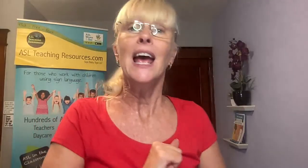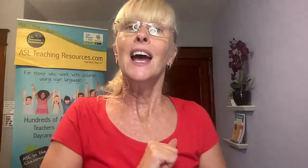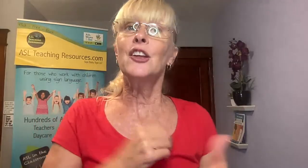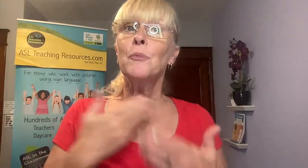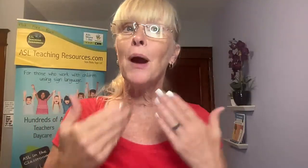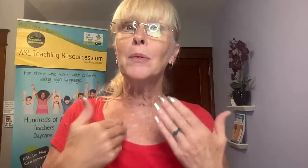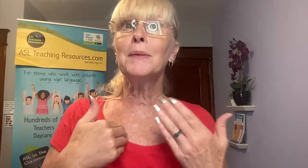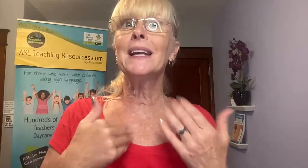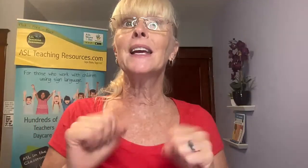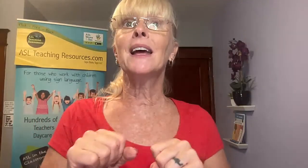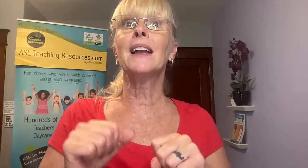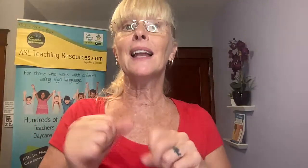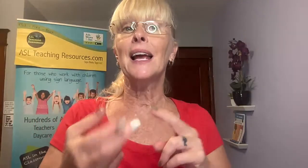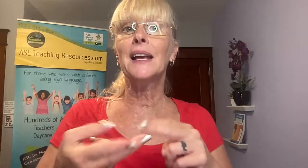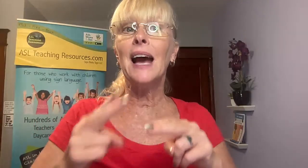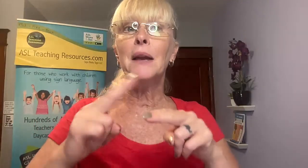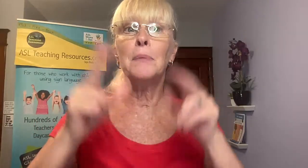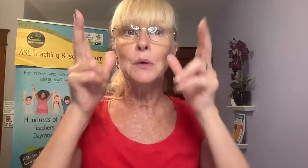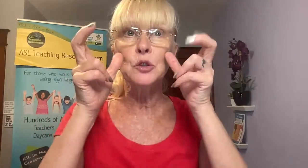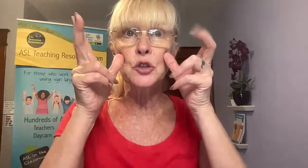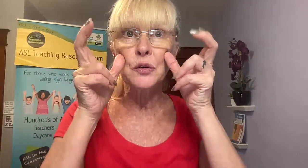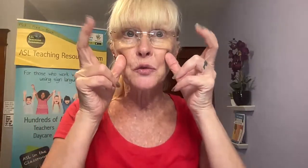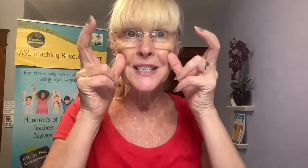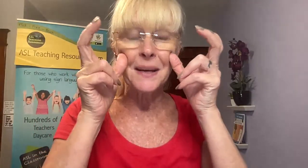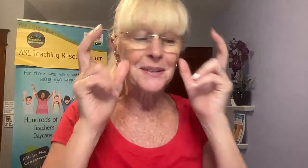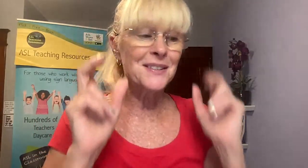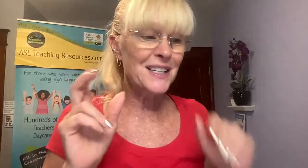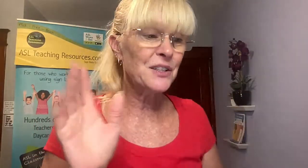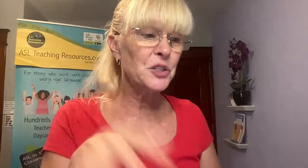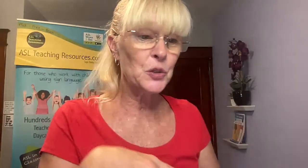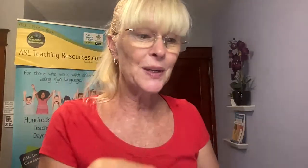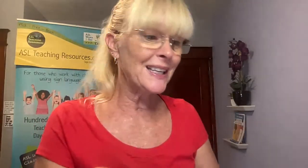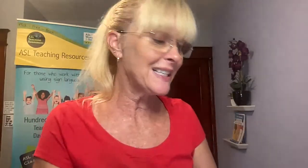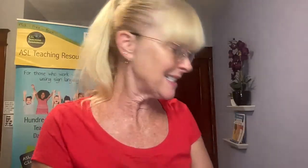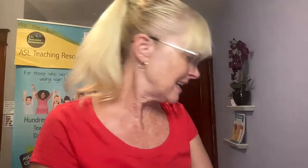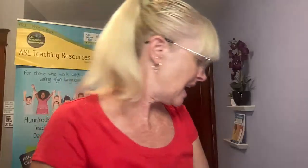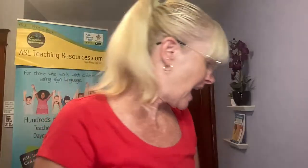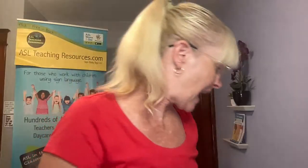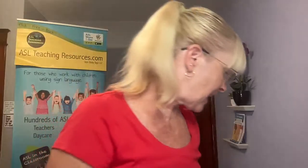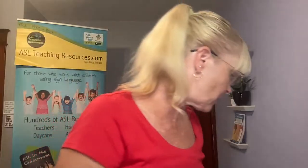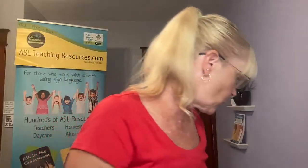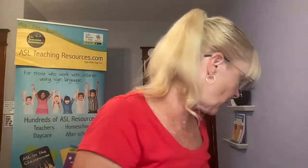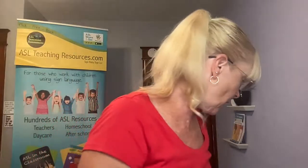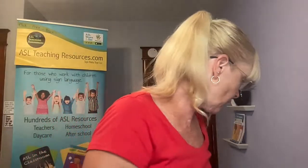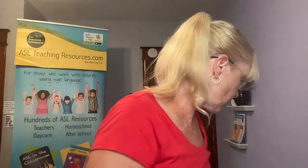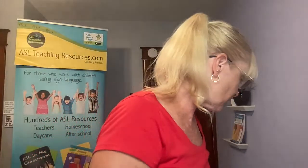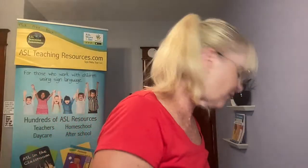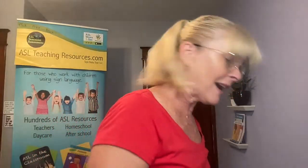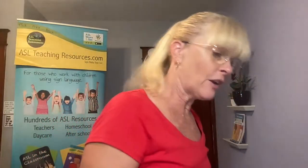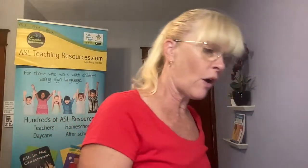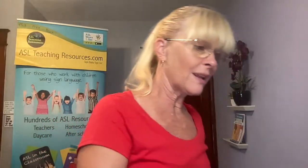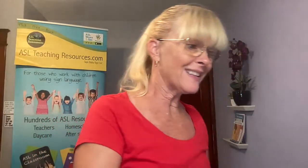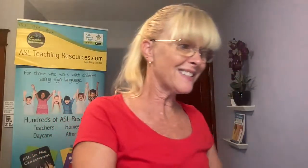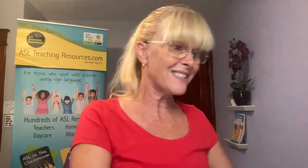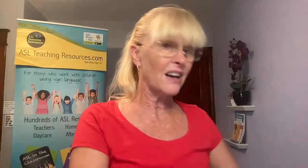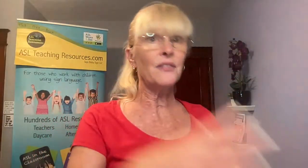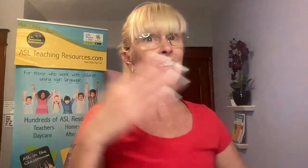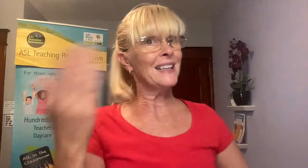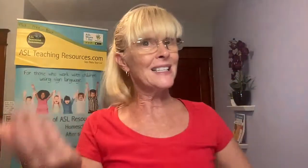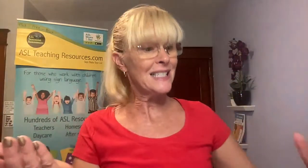And you probably can kind of build your receptive skills doing this. And where are you going to find all of this stuff? This is